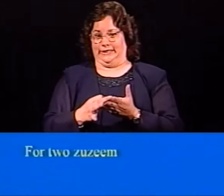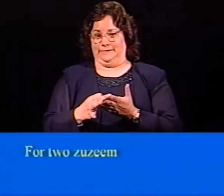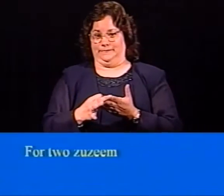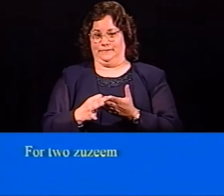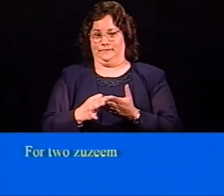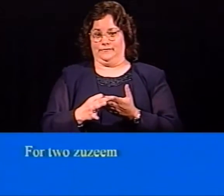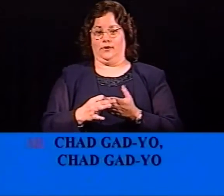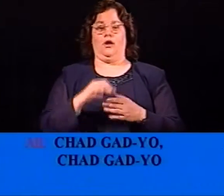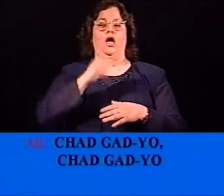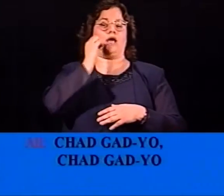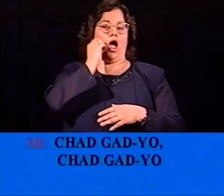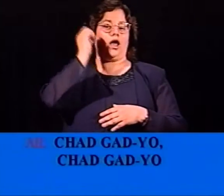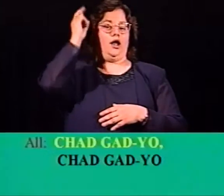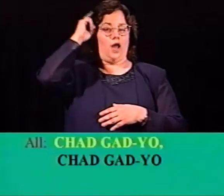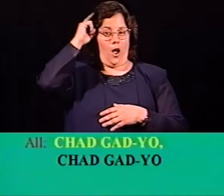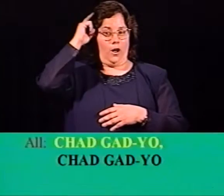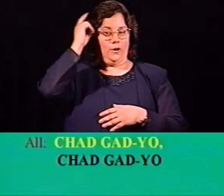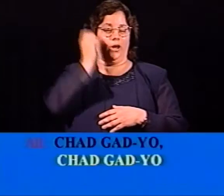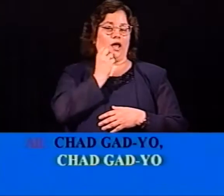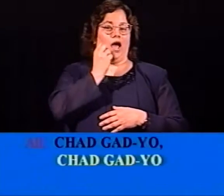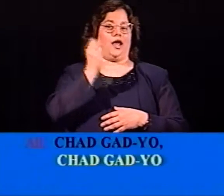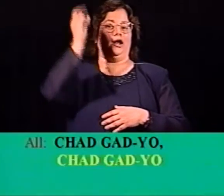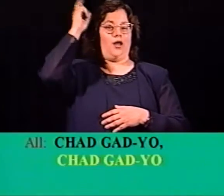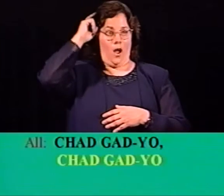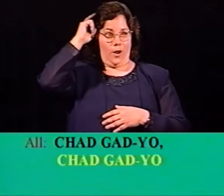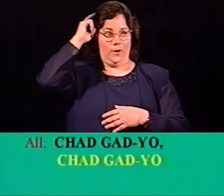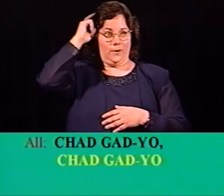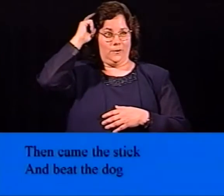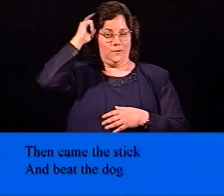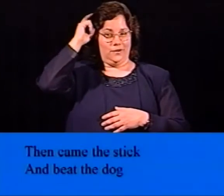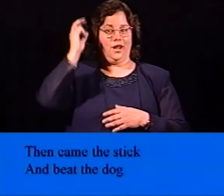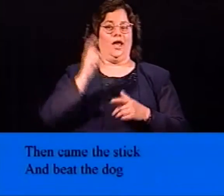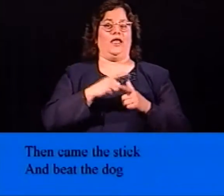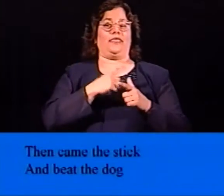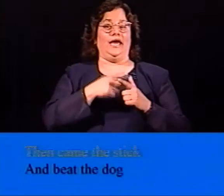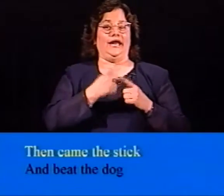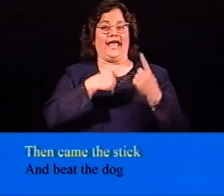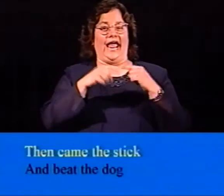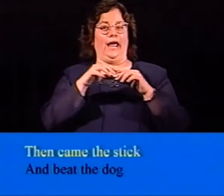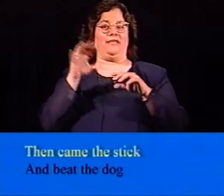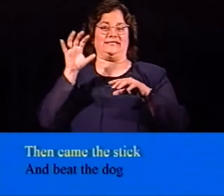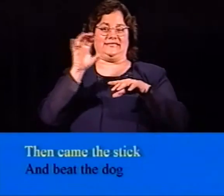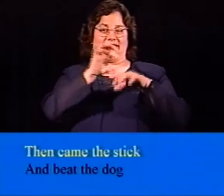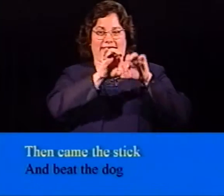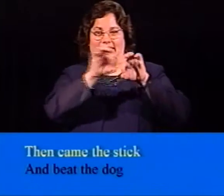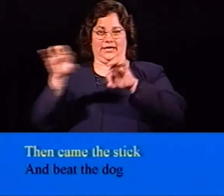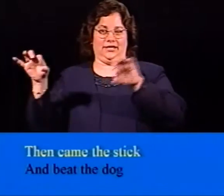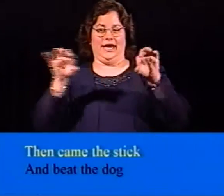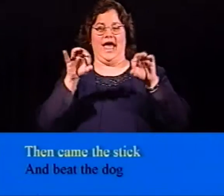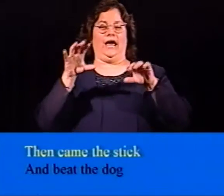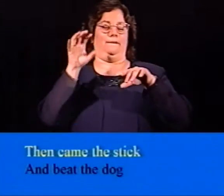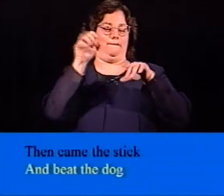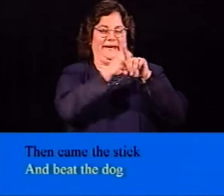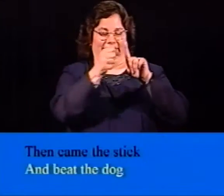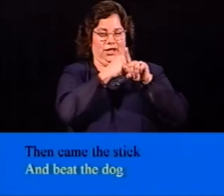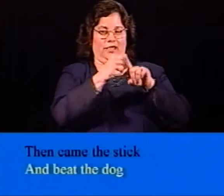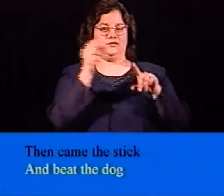Had Gayo. Then came the stick and beat the dog that bit the